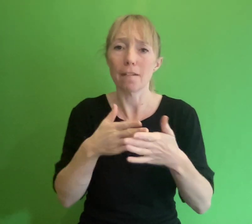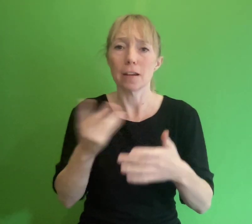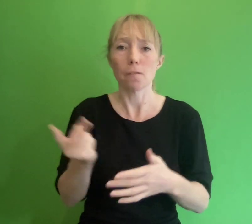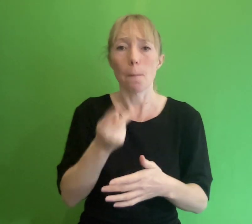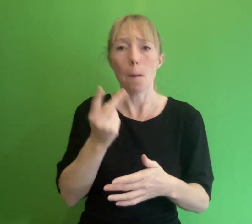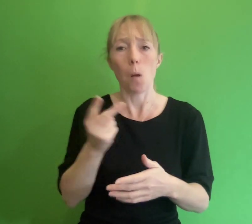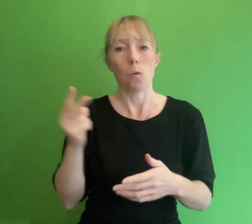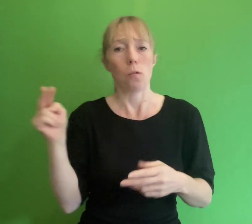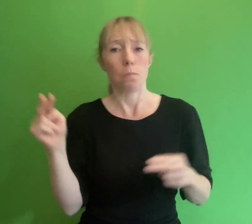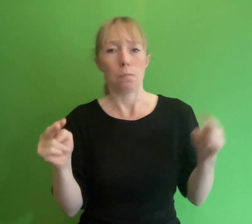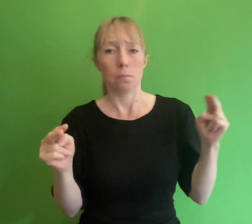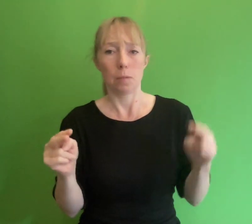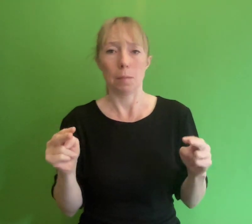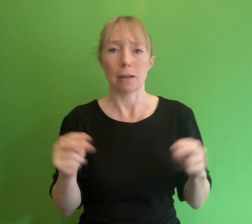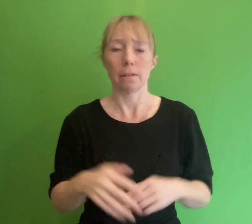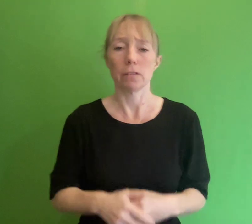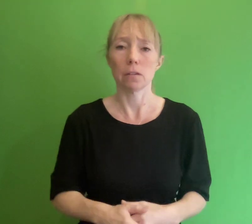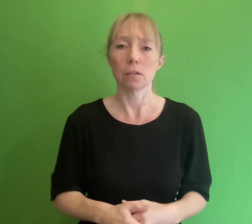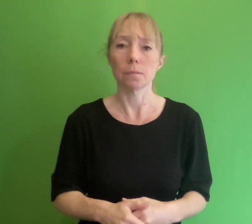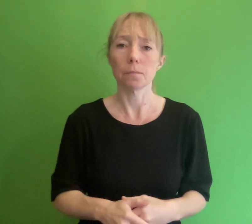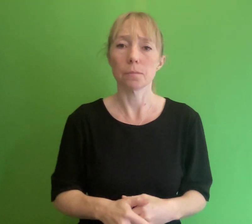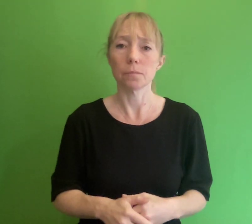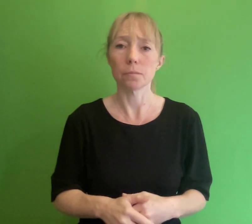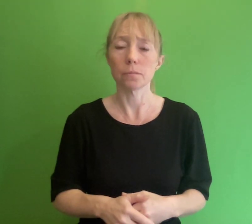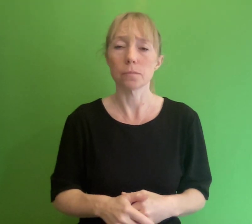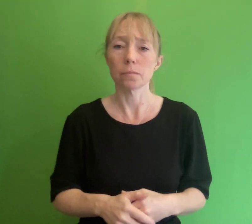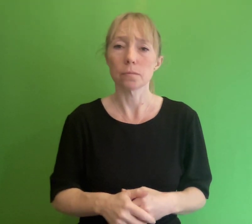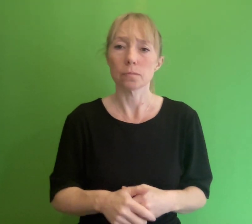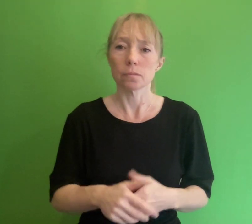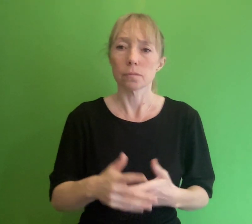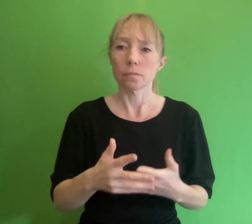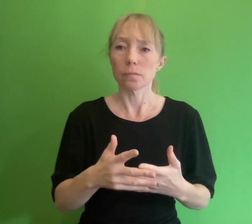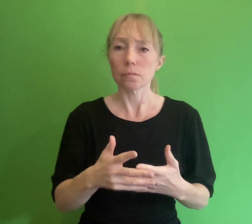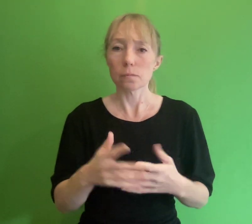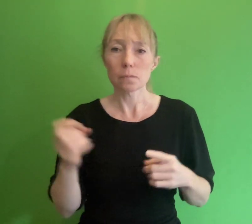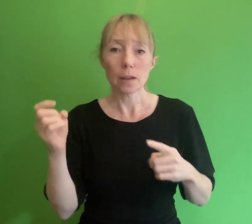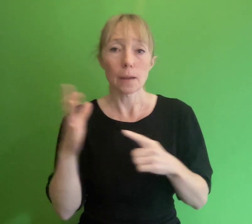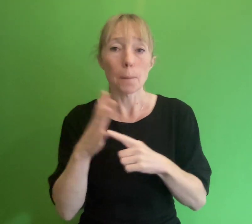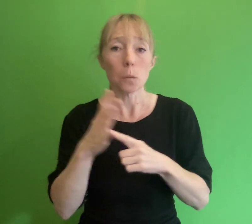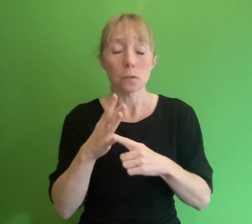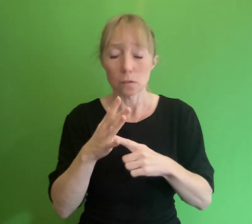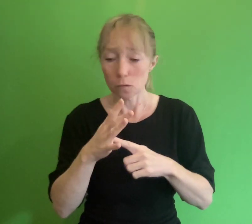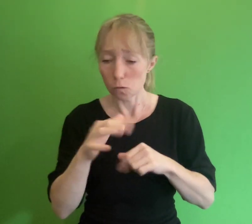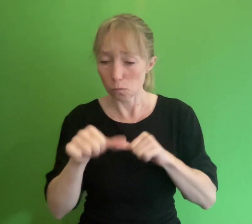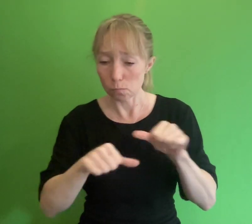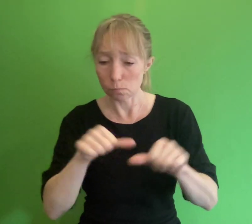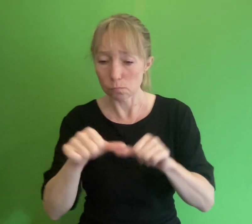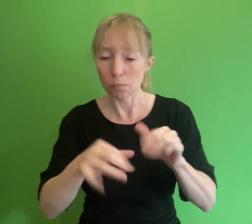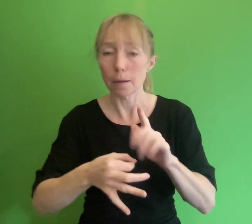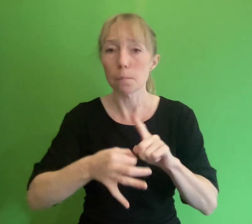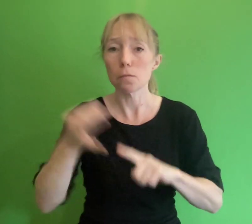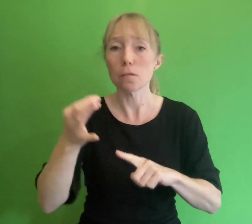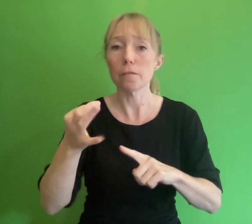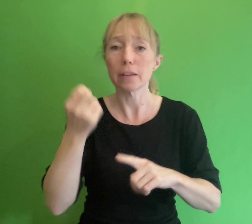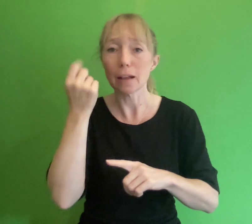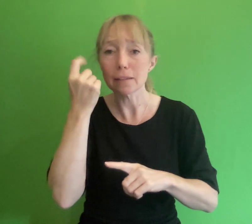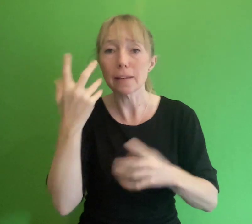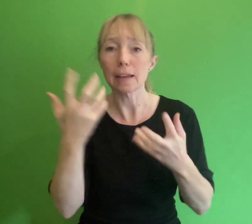perspectives. Key to progression in the literature sector is understanding how to embed access as the default